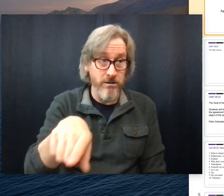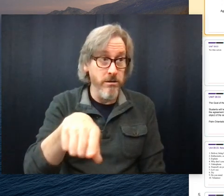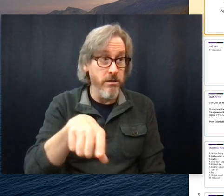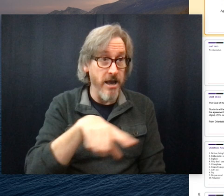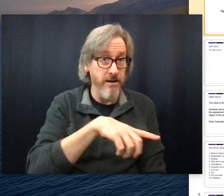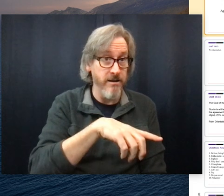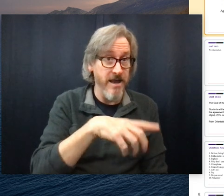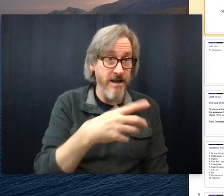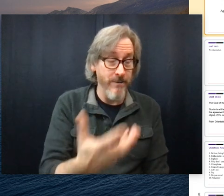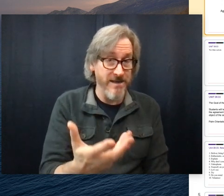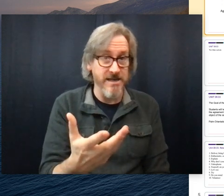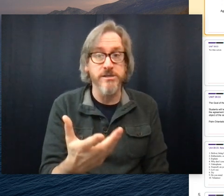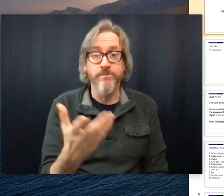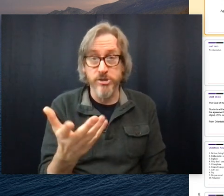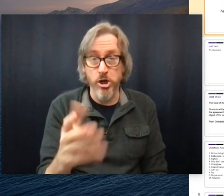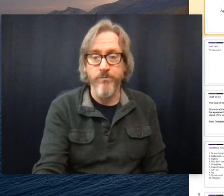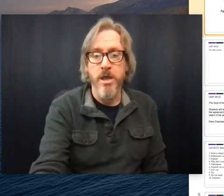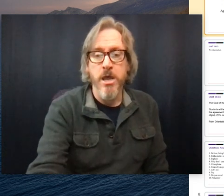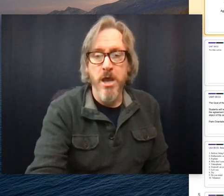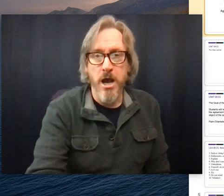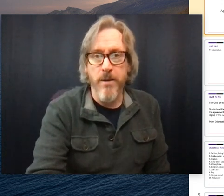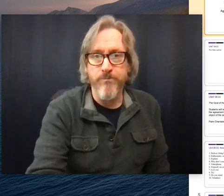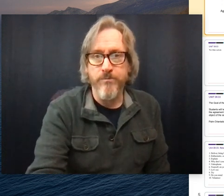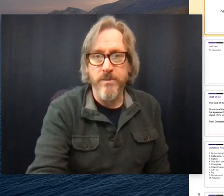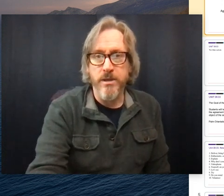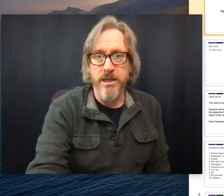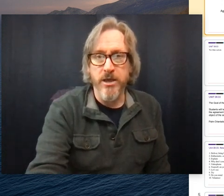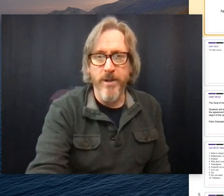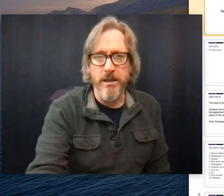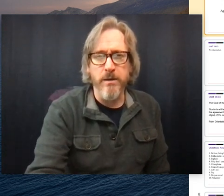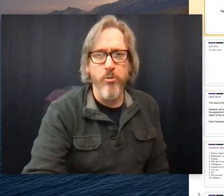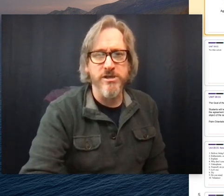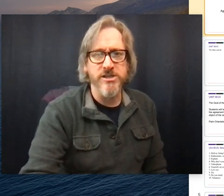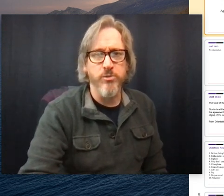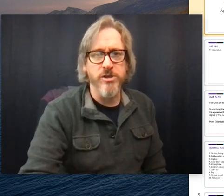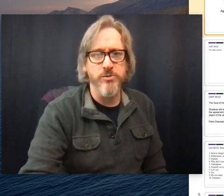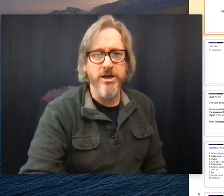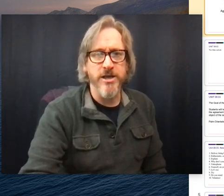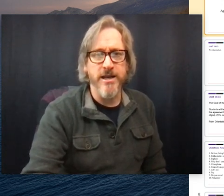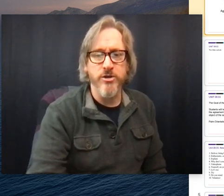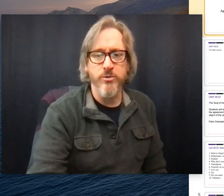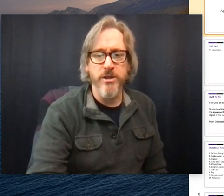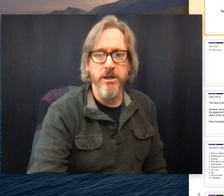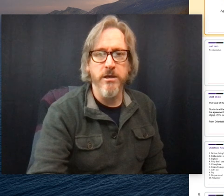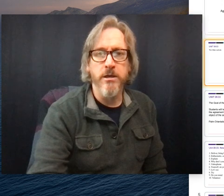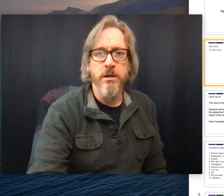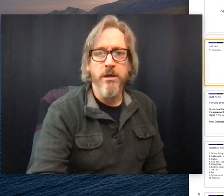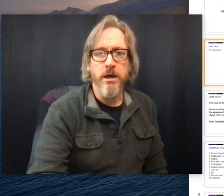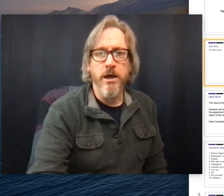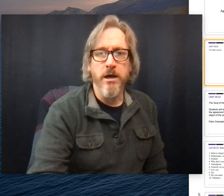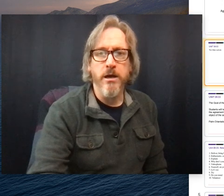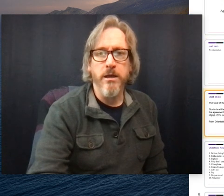that and that it makes sense. So it'll make a little bit more sense once we actually get into the